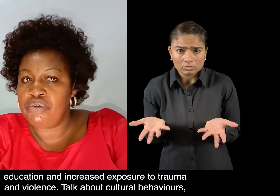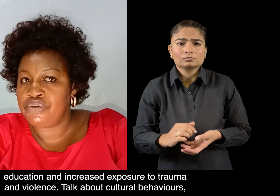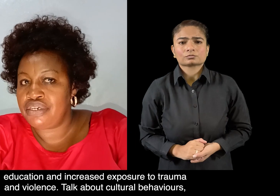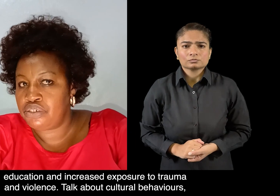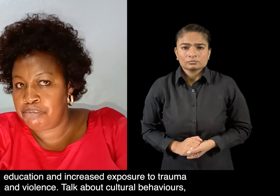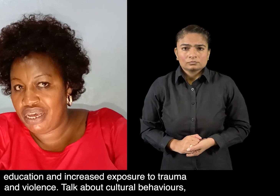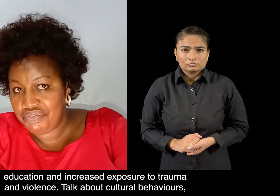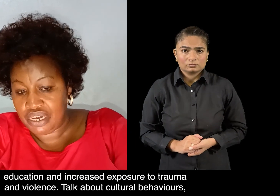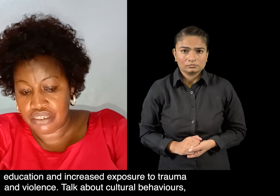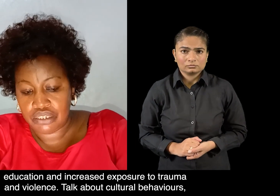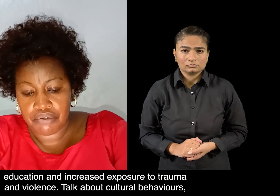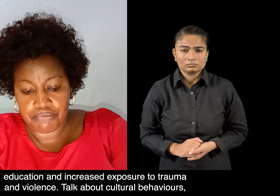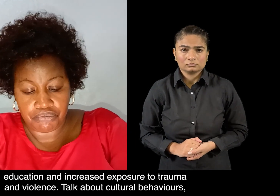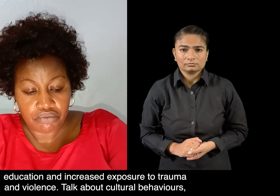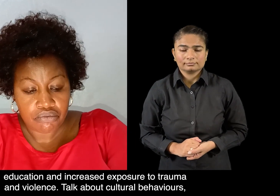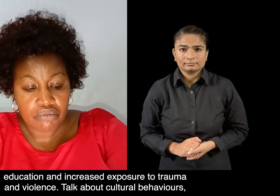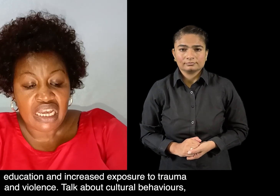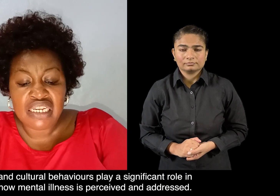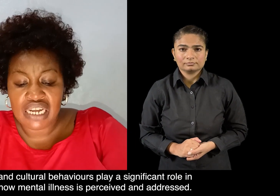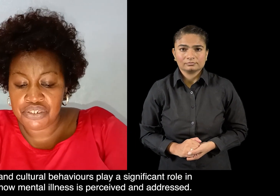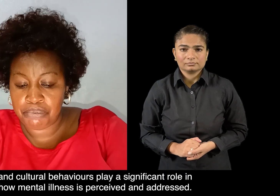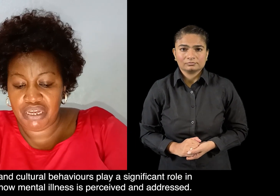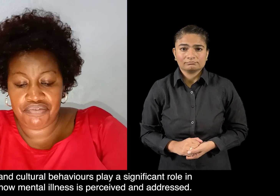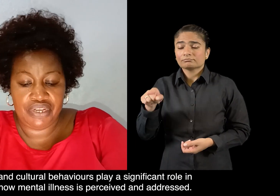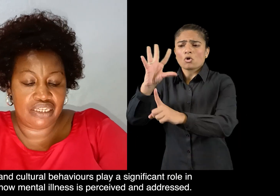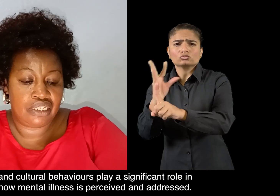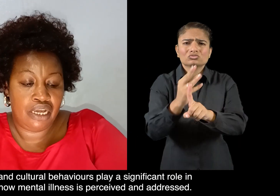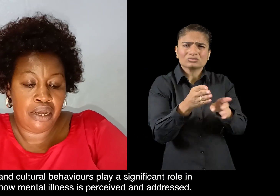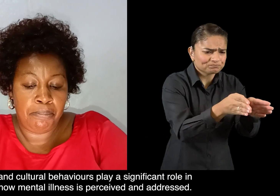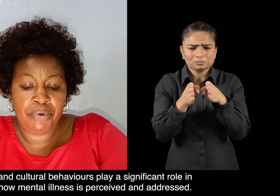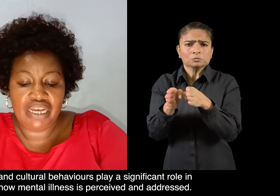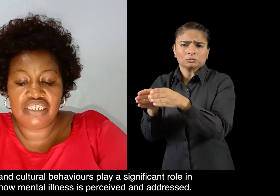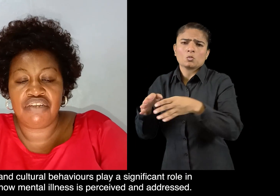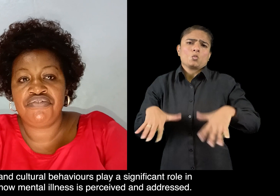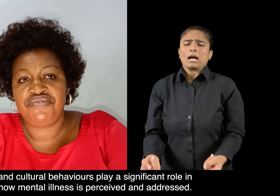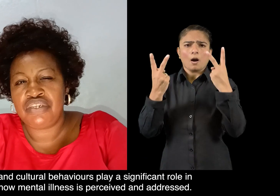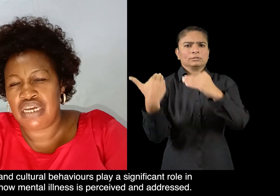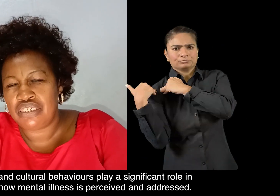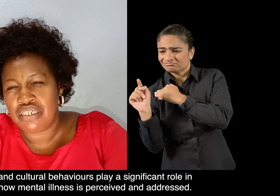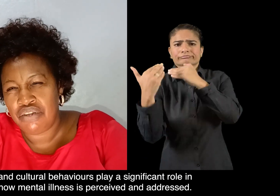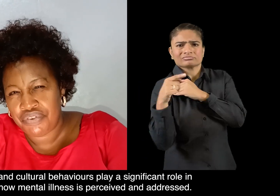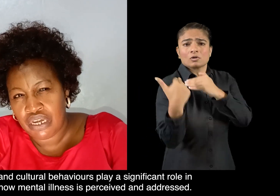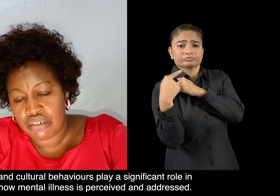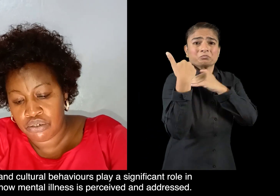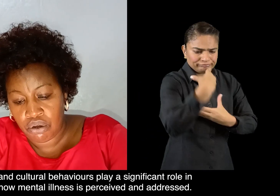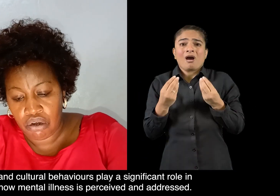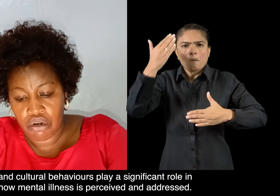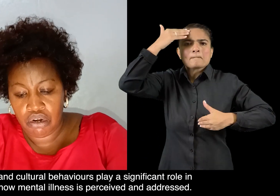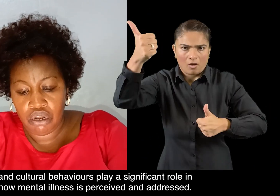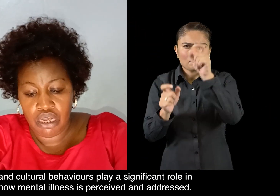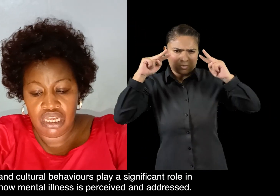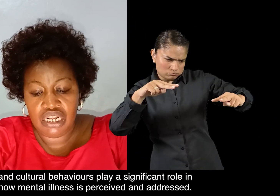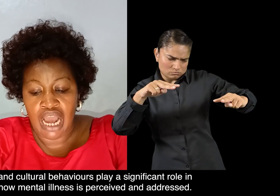Talk about cultural behaviors. And cultural behaviors play a significant